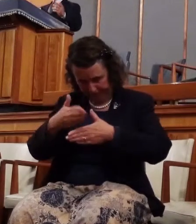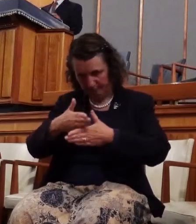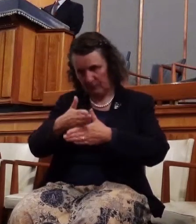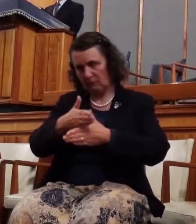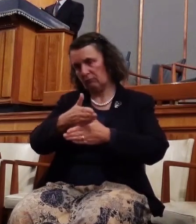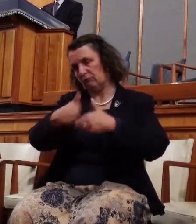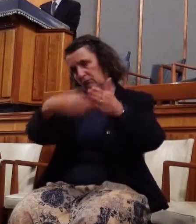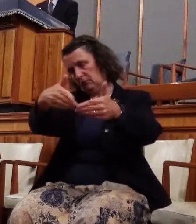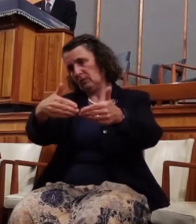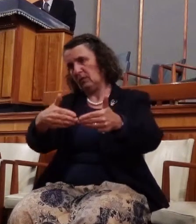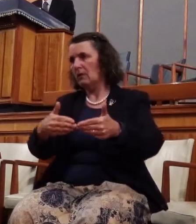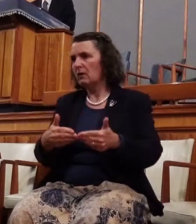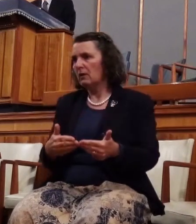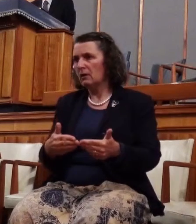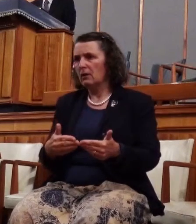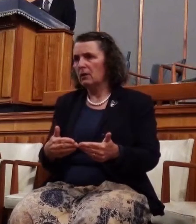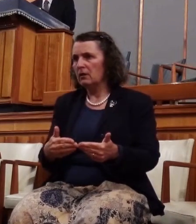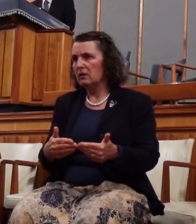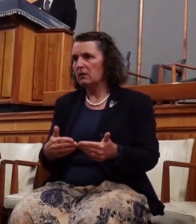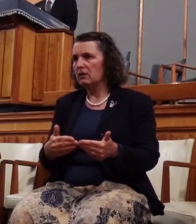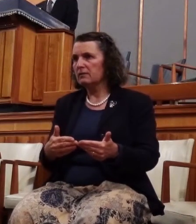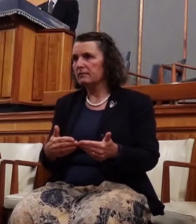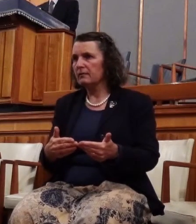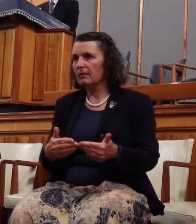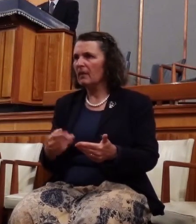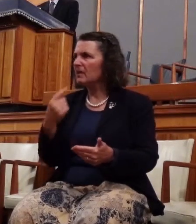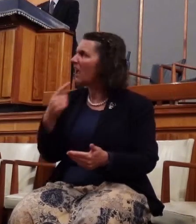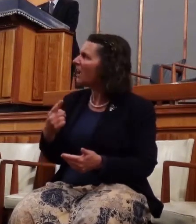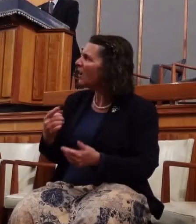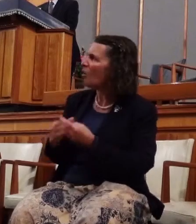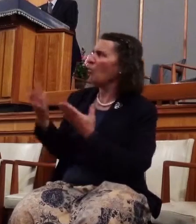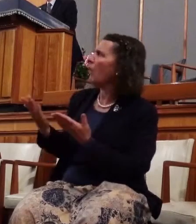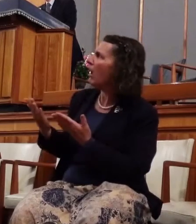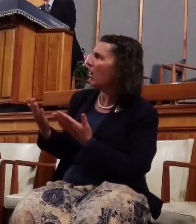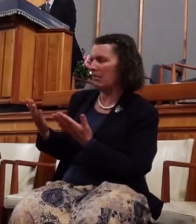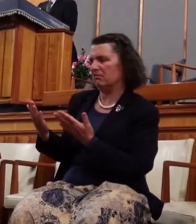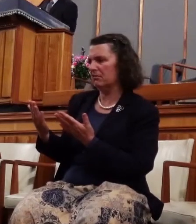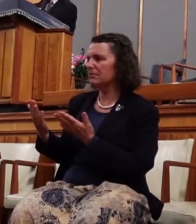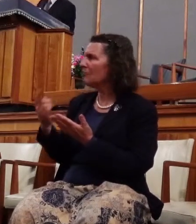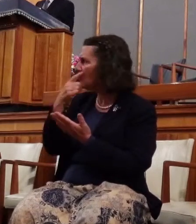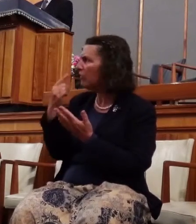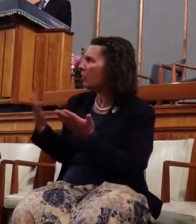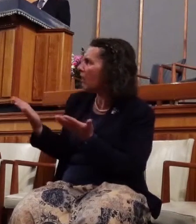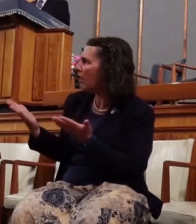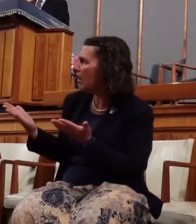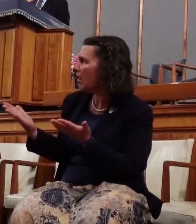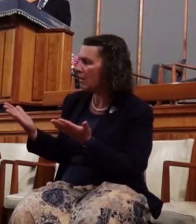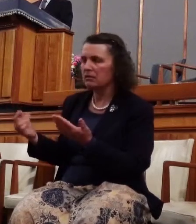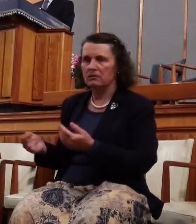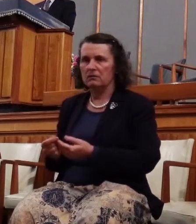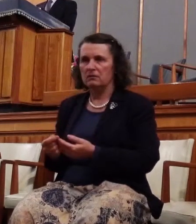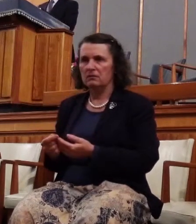me God. And so, you know, there is more. You need more faith to be an atheist than to believe in God,